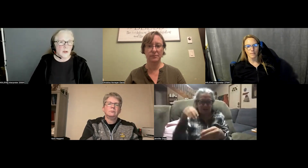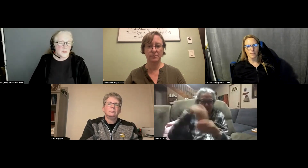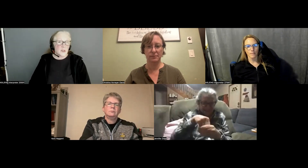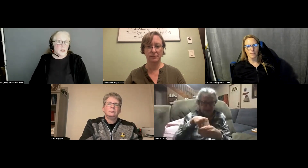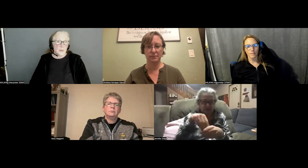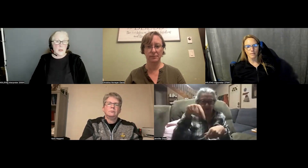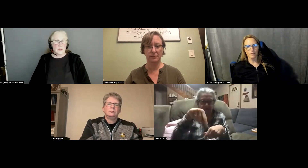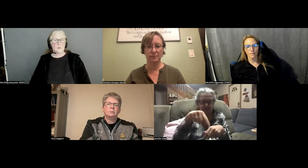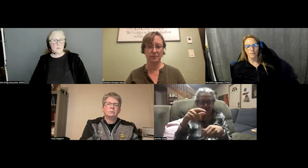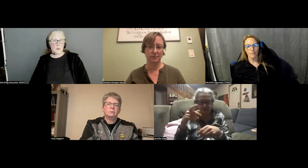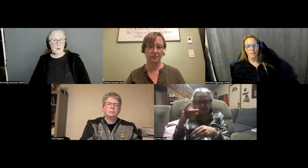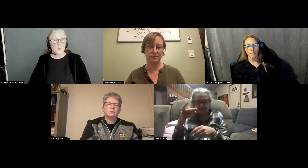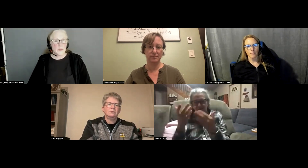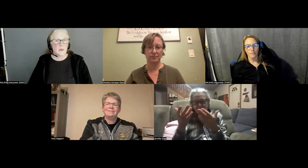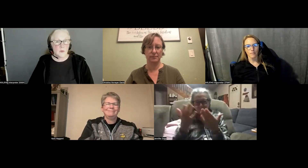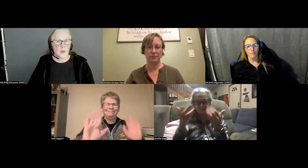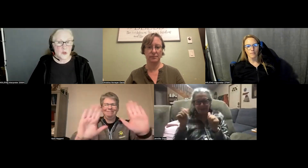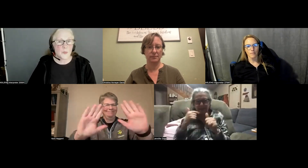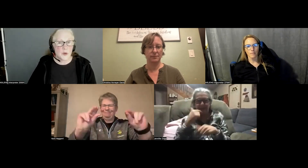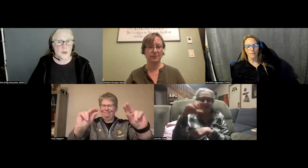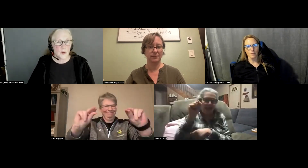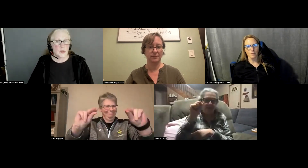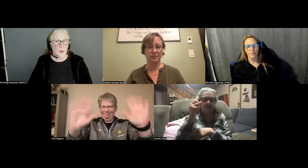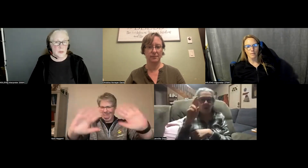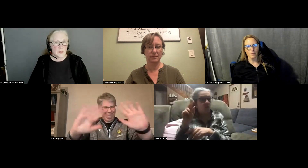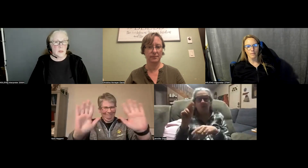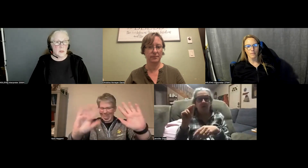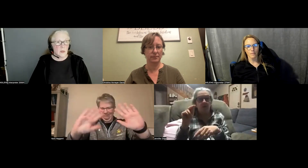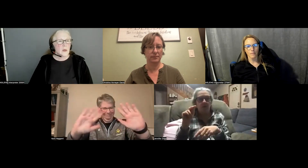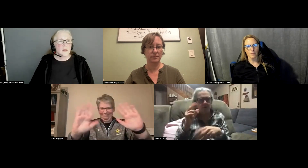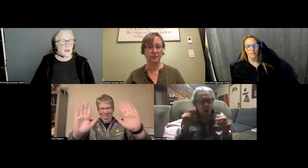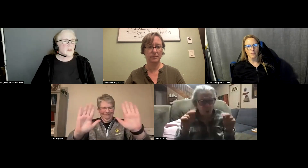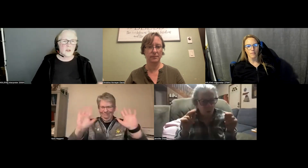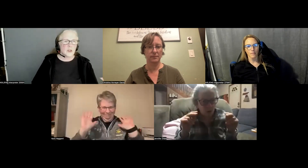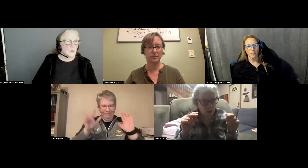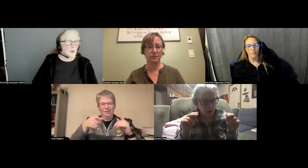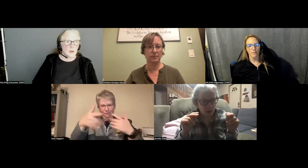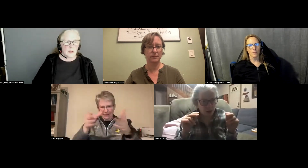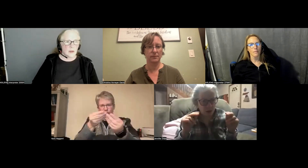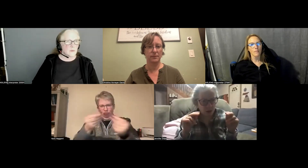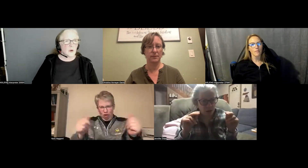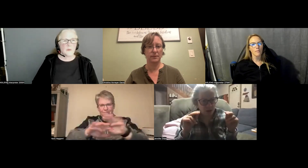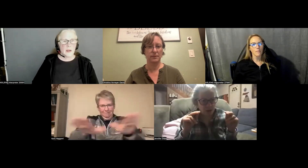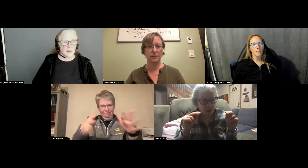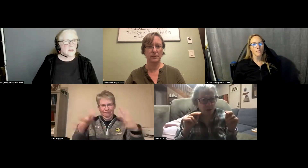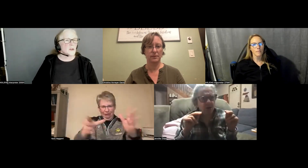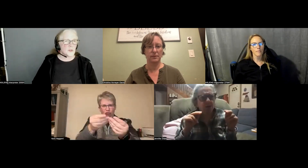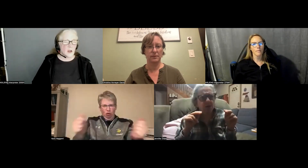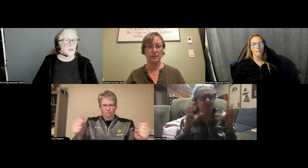right, well, because I've just been hearing some, comments from the interpreter, so I just wanted to see, yeah, don't worry, we're fine. It's all